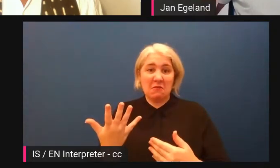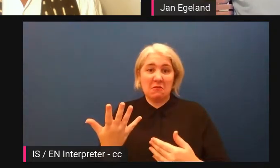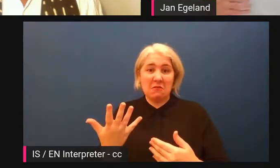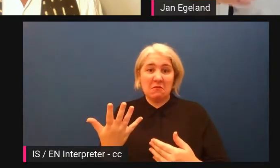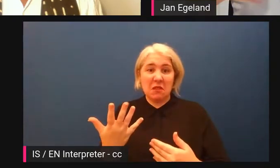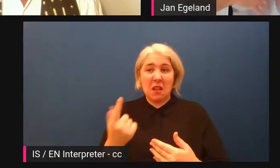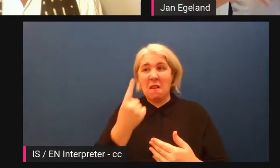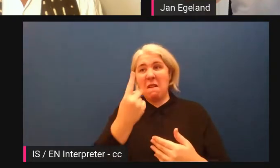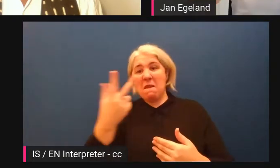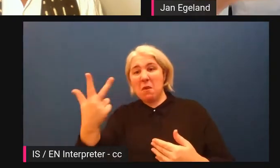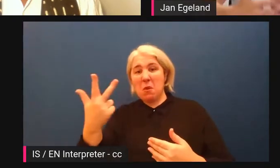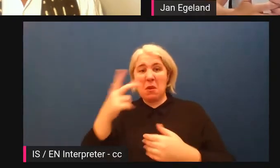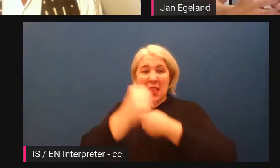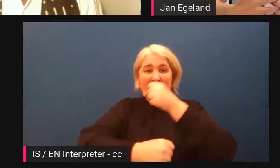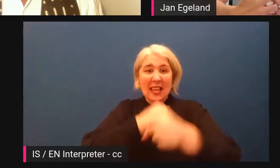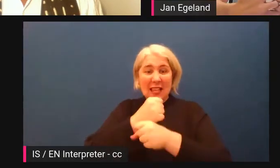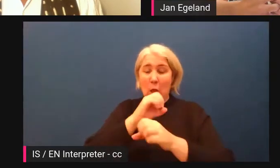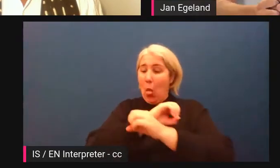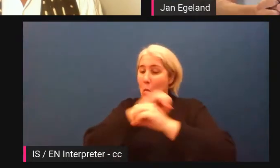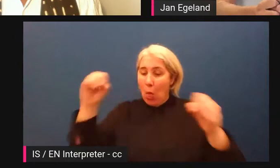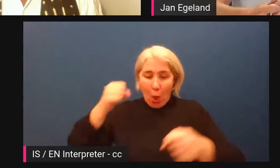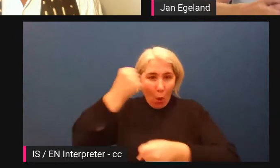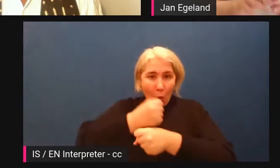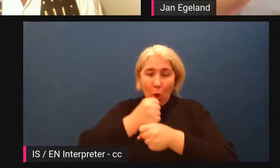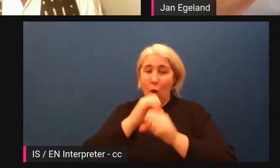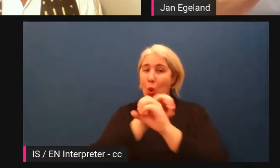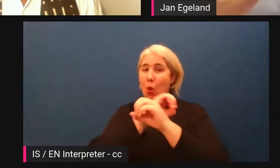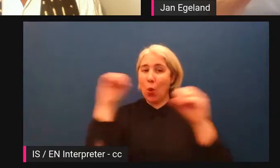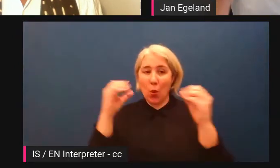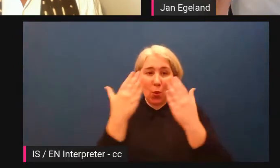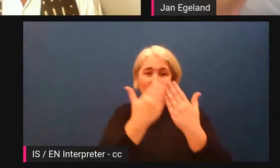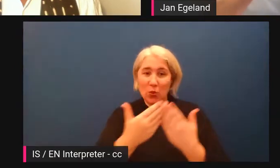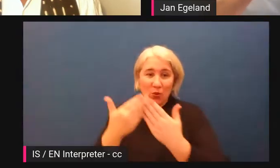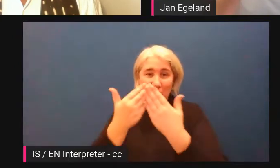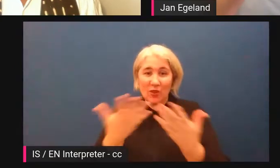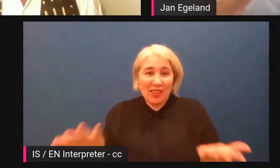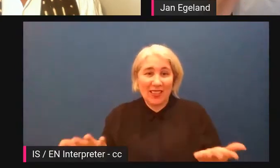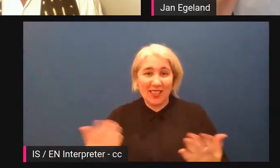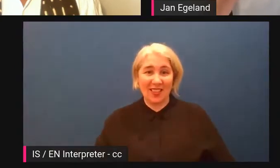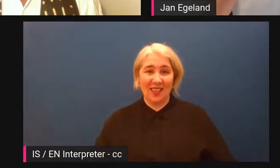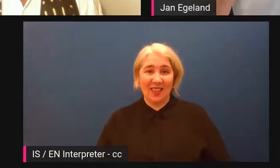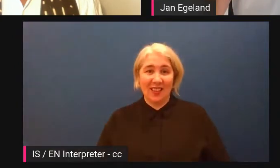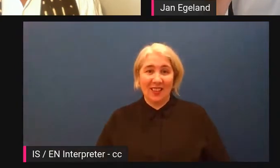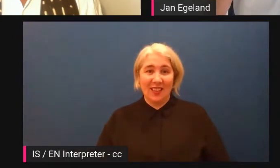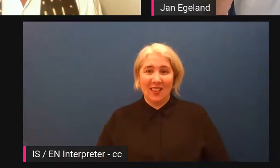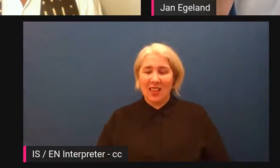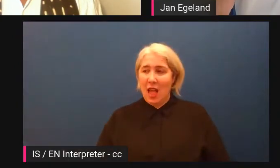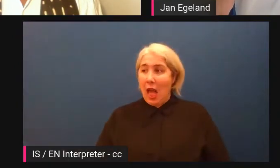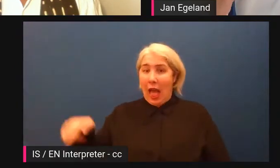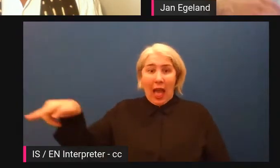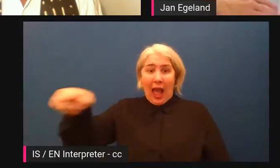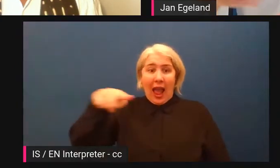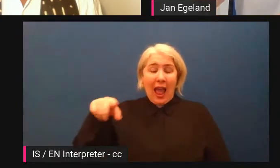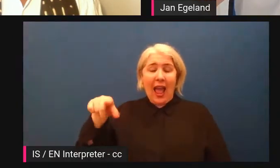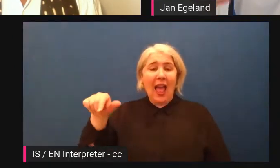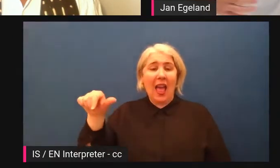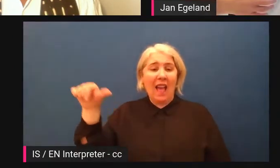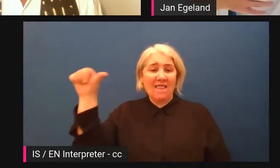in the last years. So, of course, their message is, Why haven't you started work for us in a